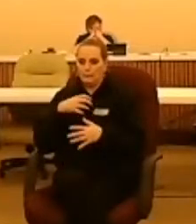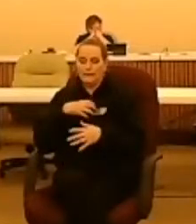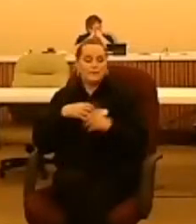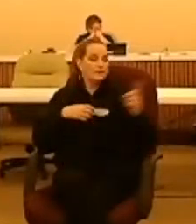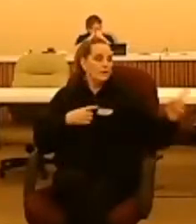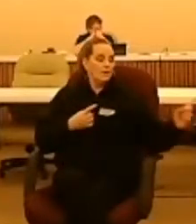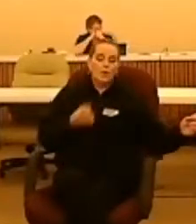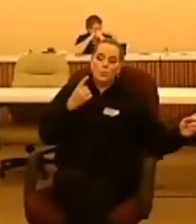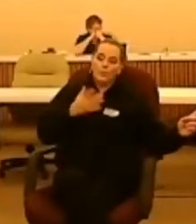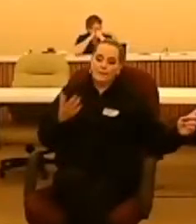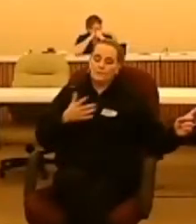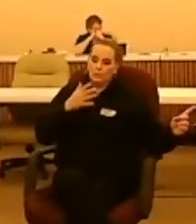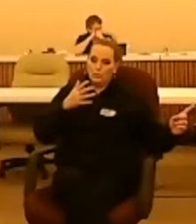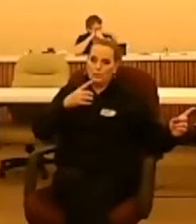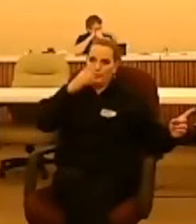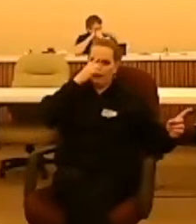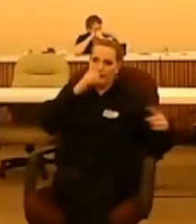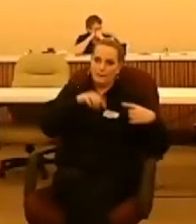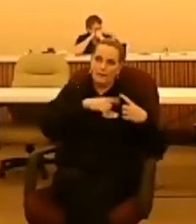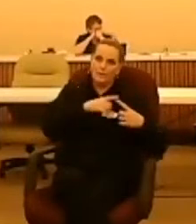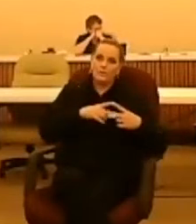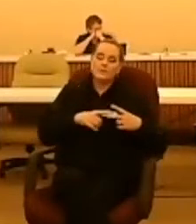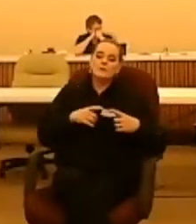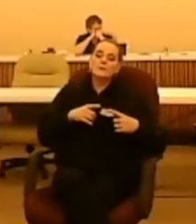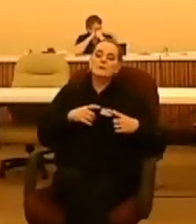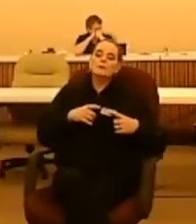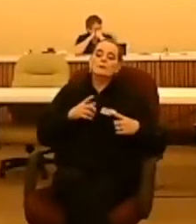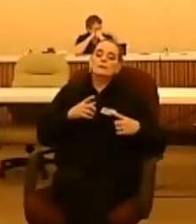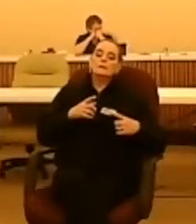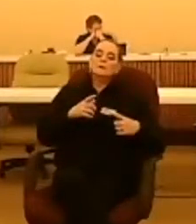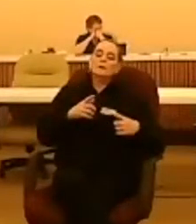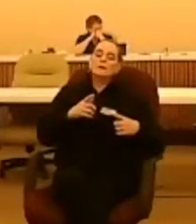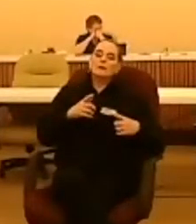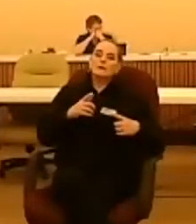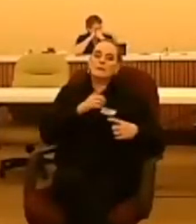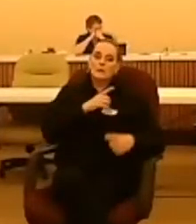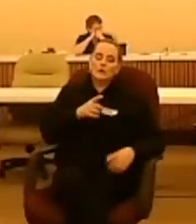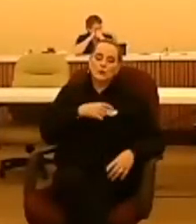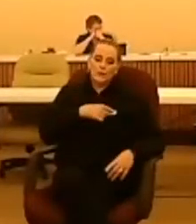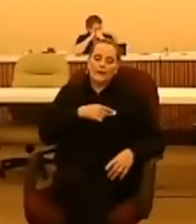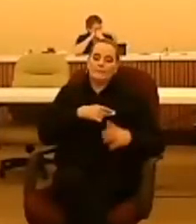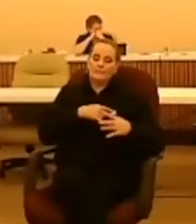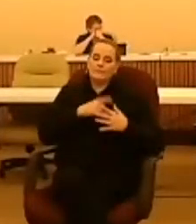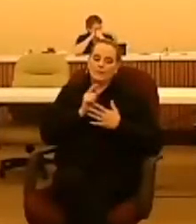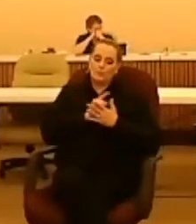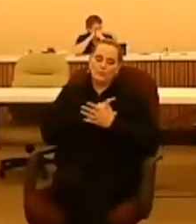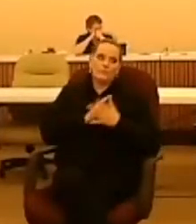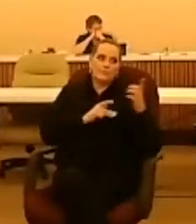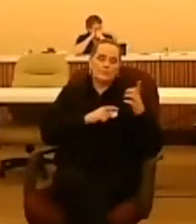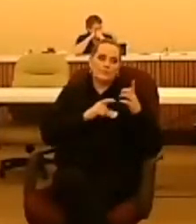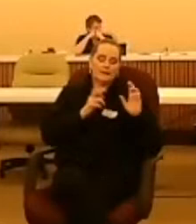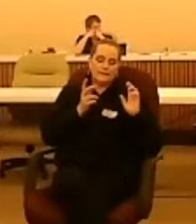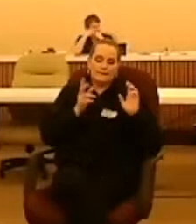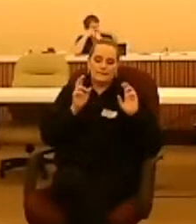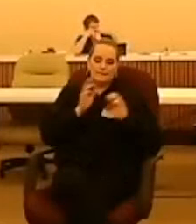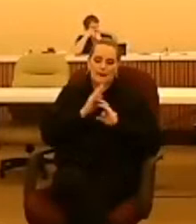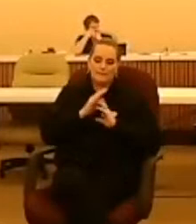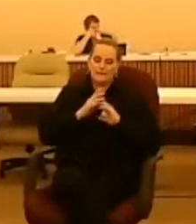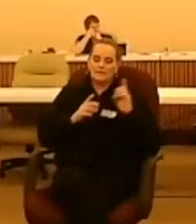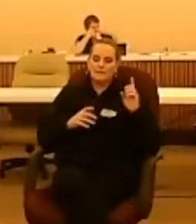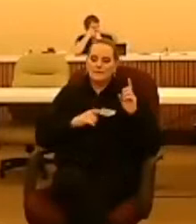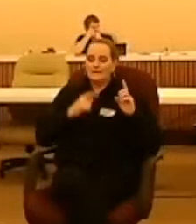think about, so just so we know, there is a provision in here directly on this topic. I'll read it to you so you know. It